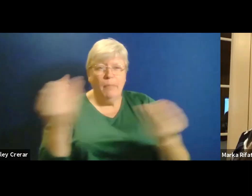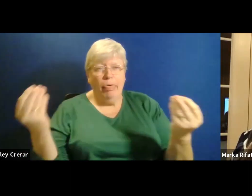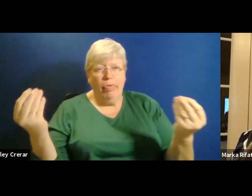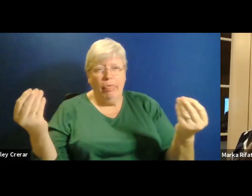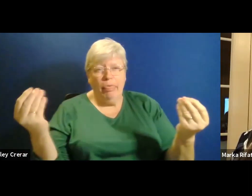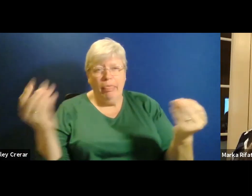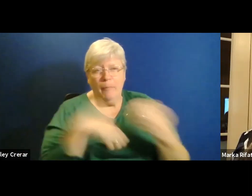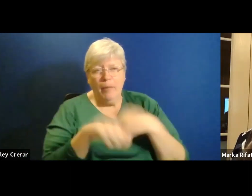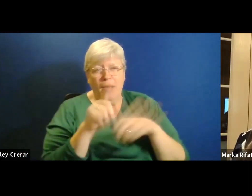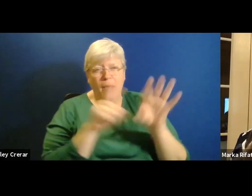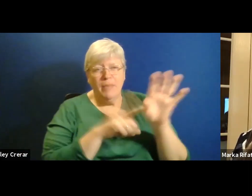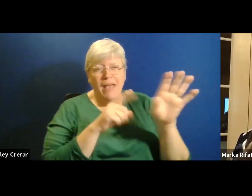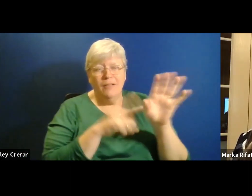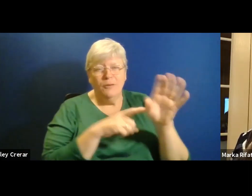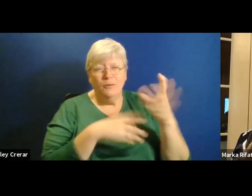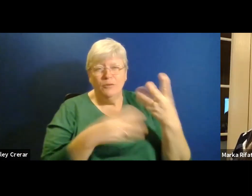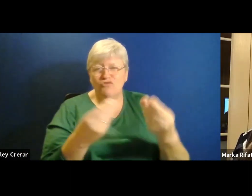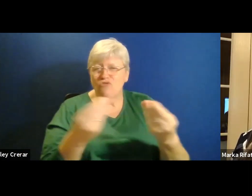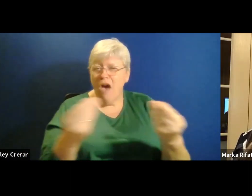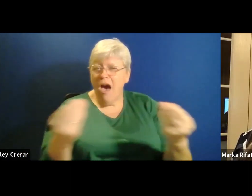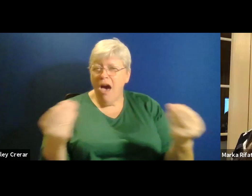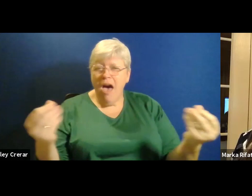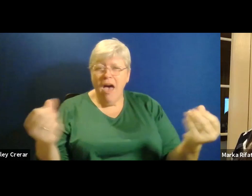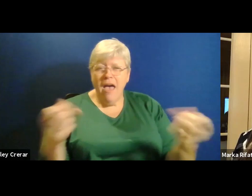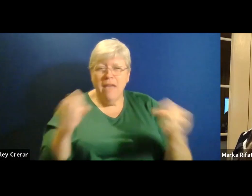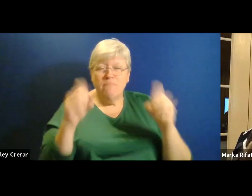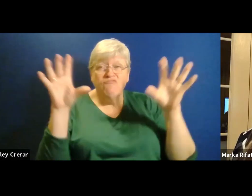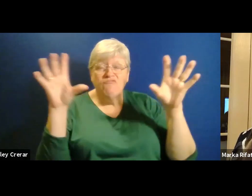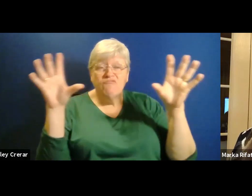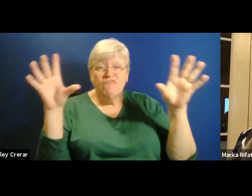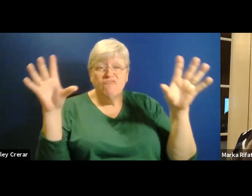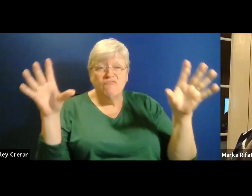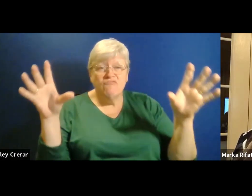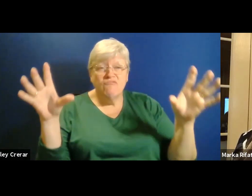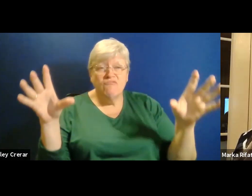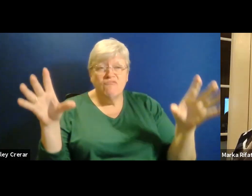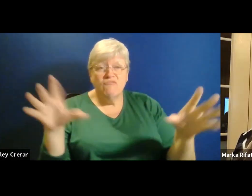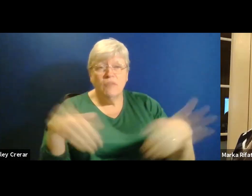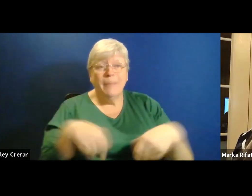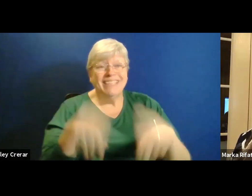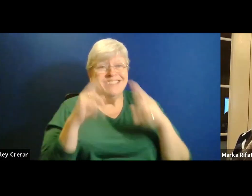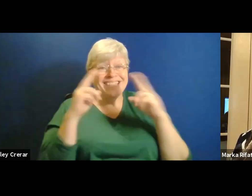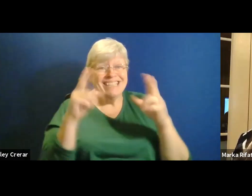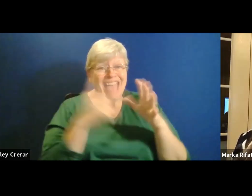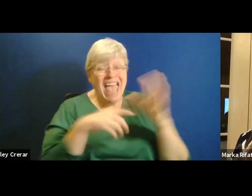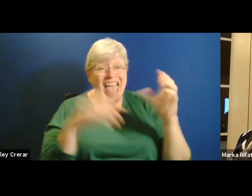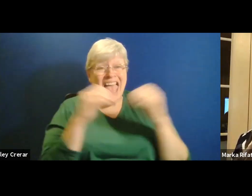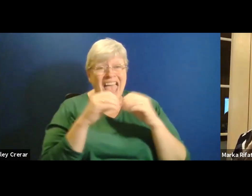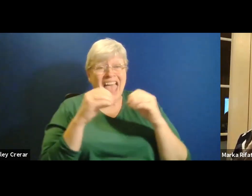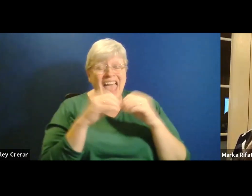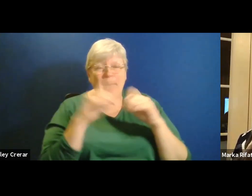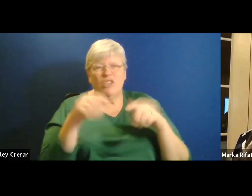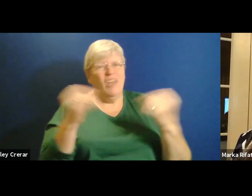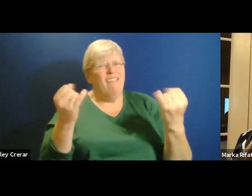yellowed, turned paper dry and blew away. When they had seen, Ebb was beyond fighting for